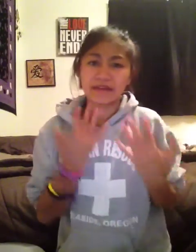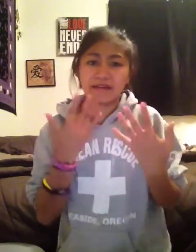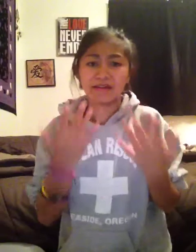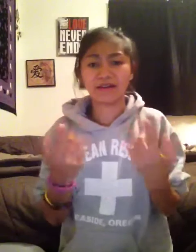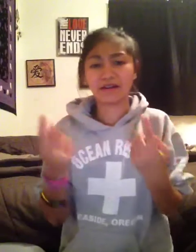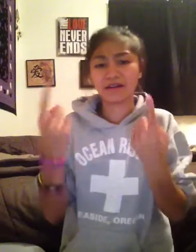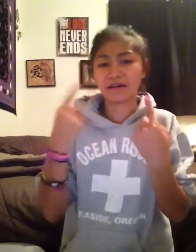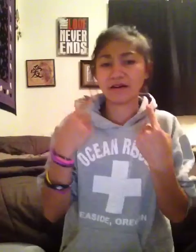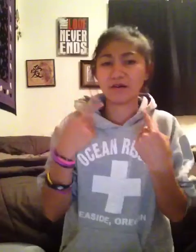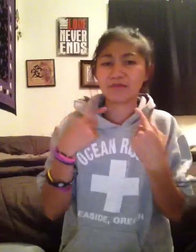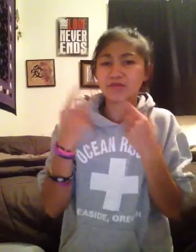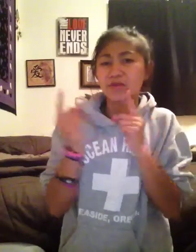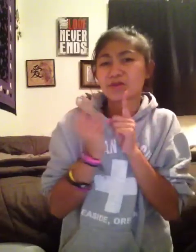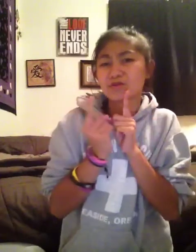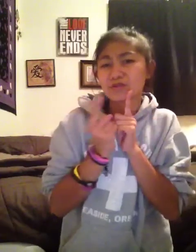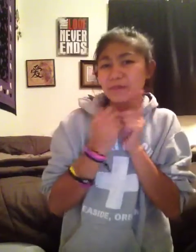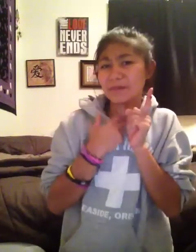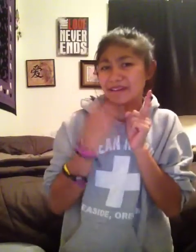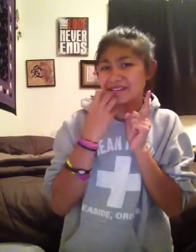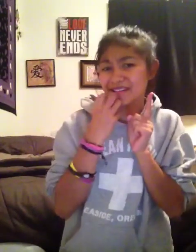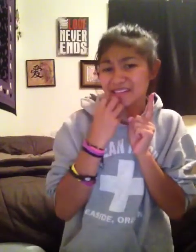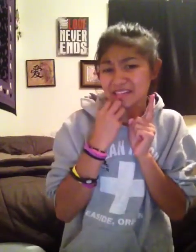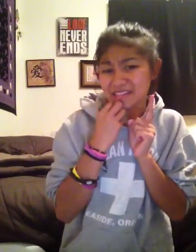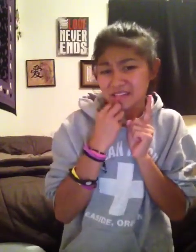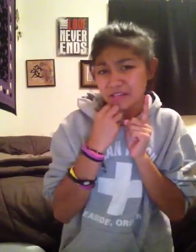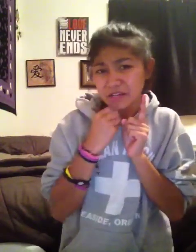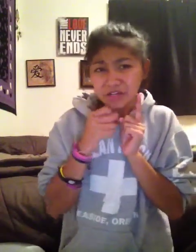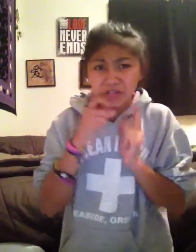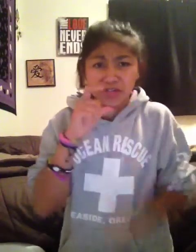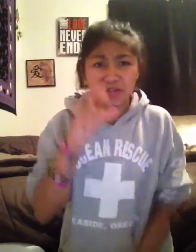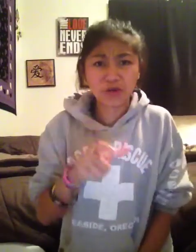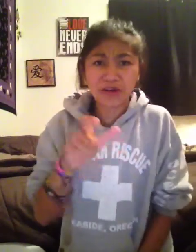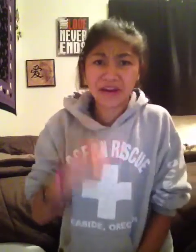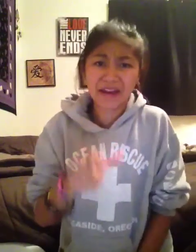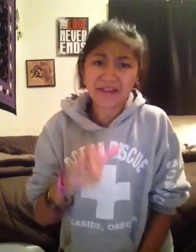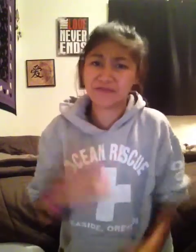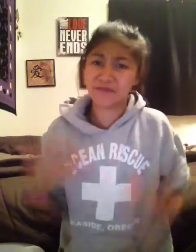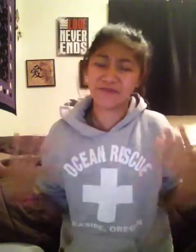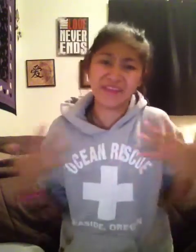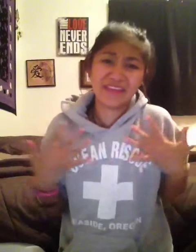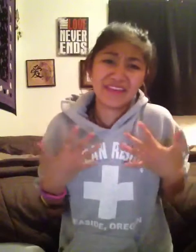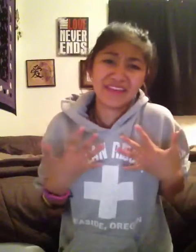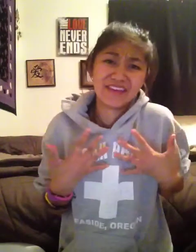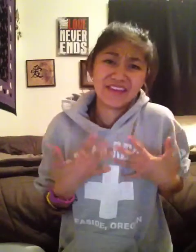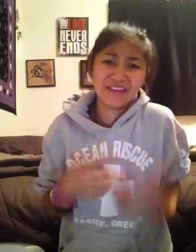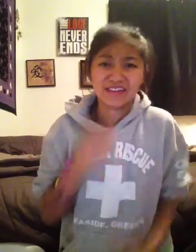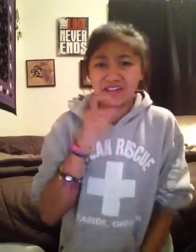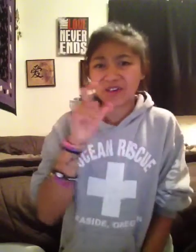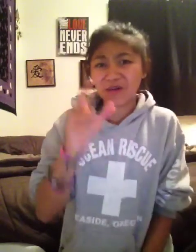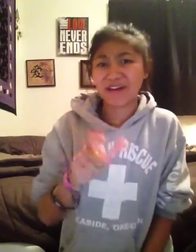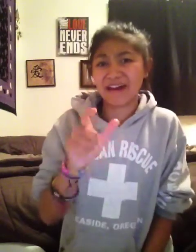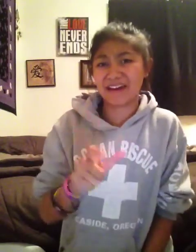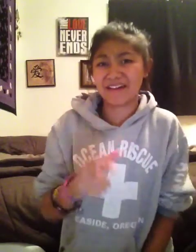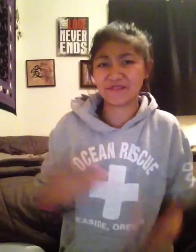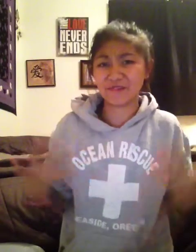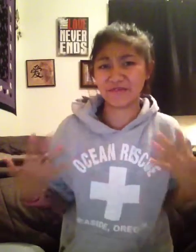Waiting, come close, my dear. You don't have to fear, you don't have to fear.